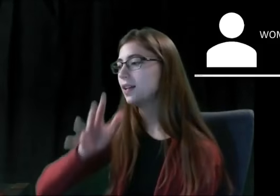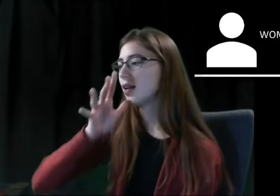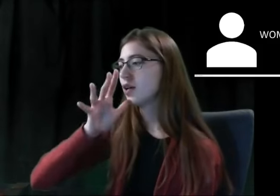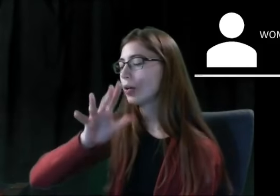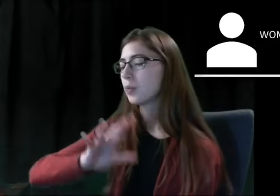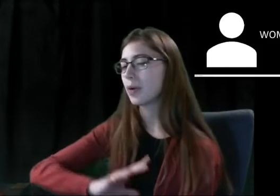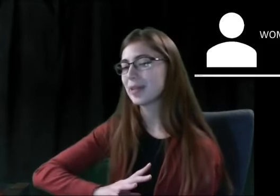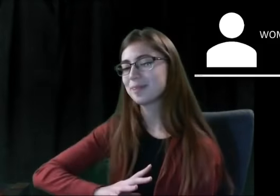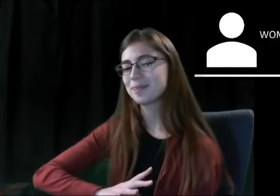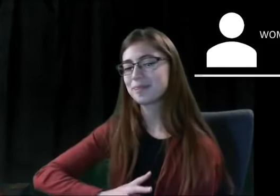Woman.